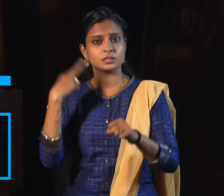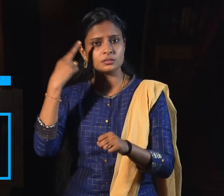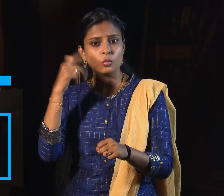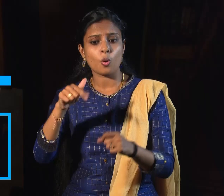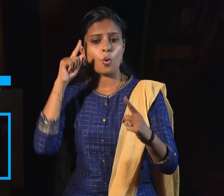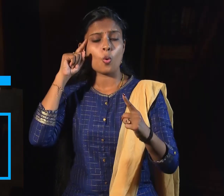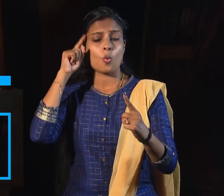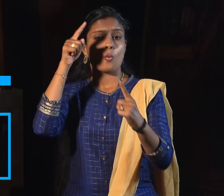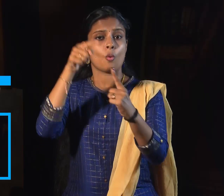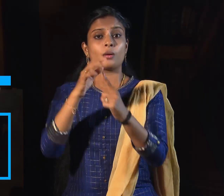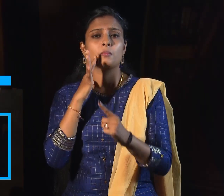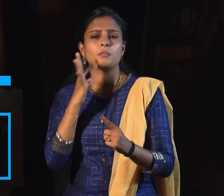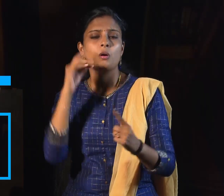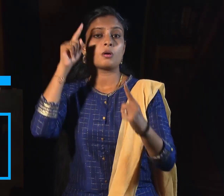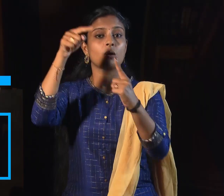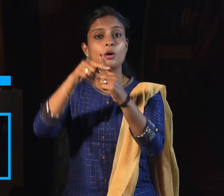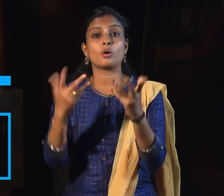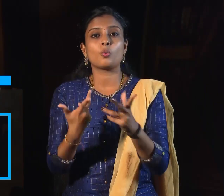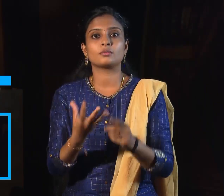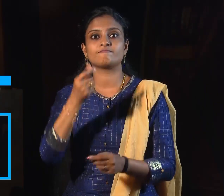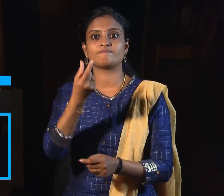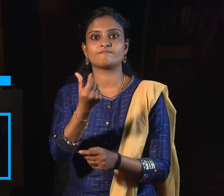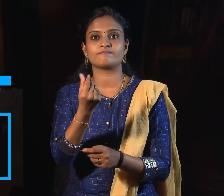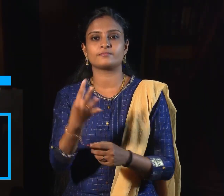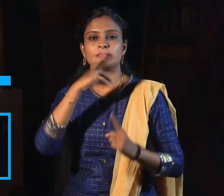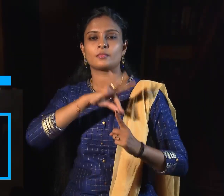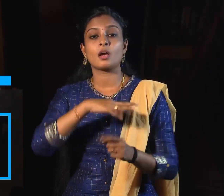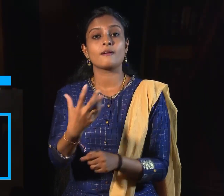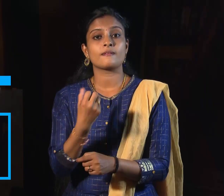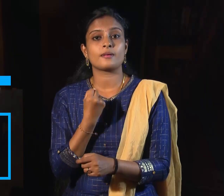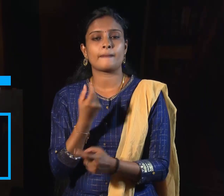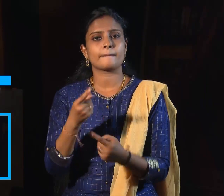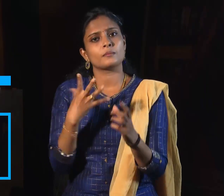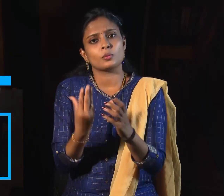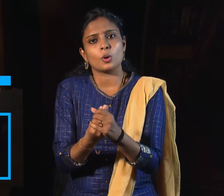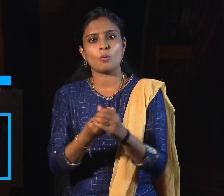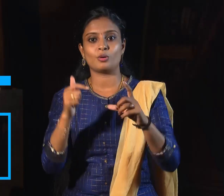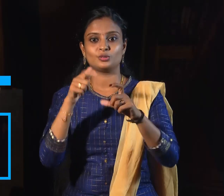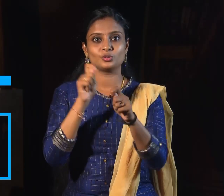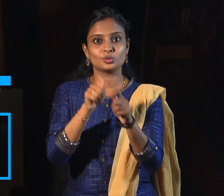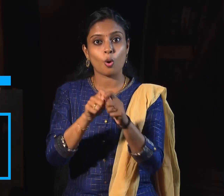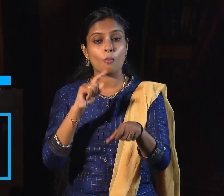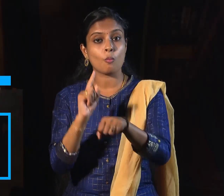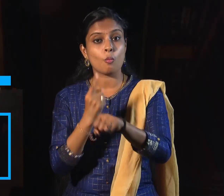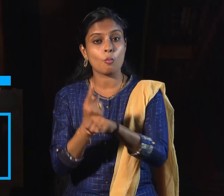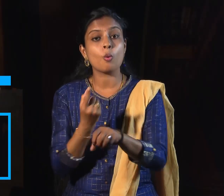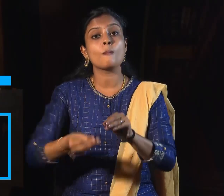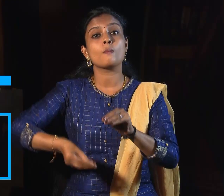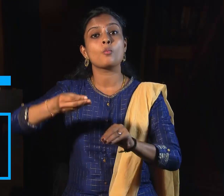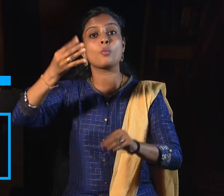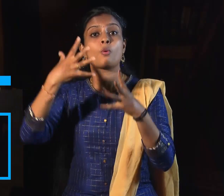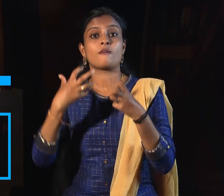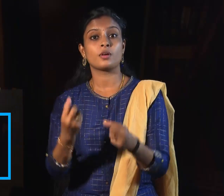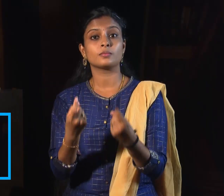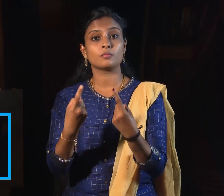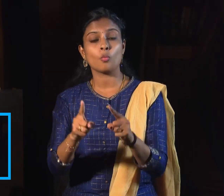primary objective of earning money. It also results in generation of employment opportunities, thereby leading